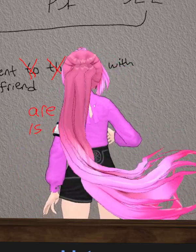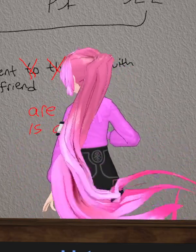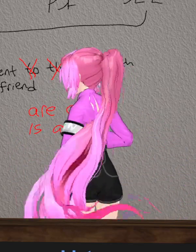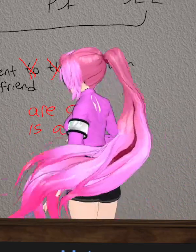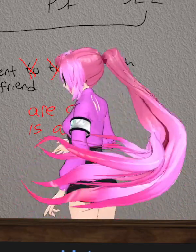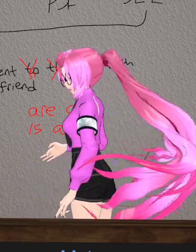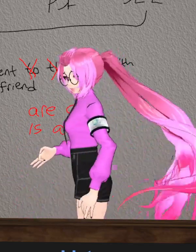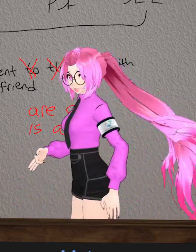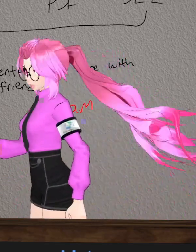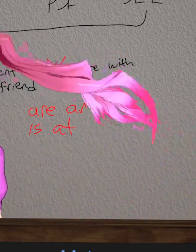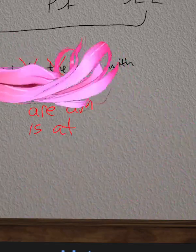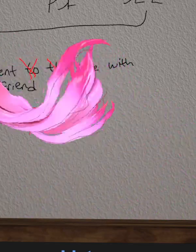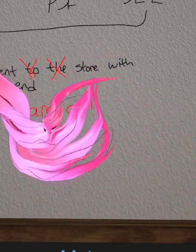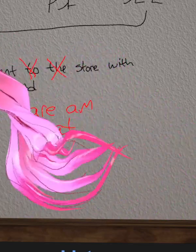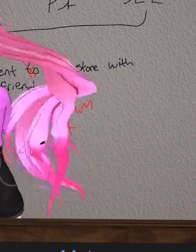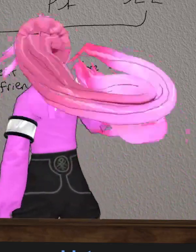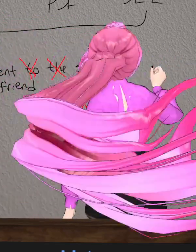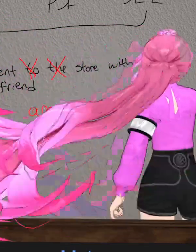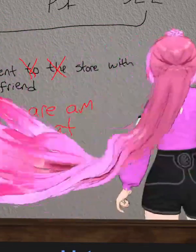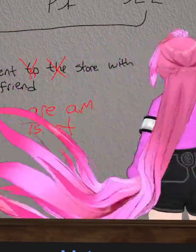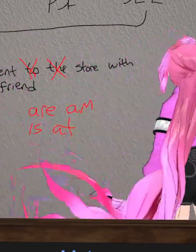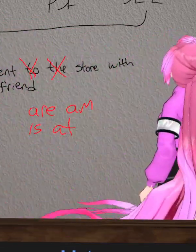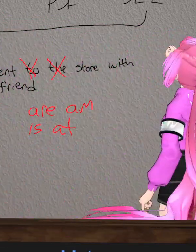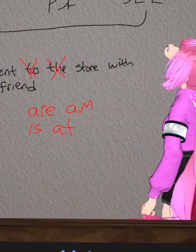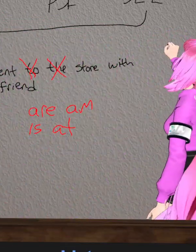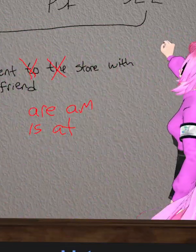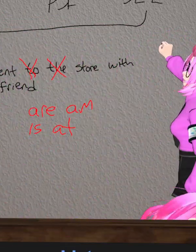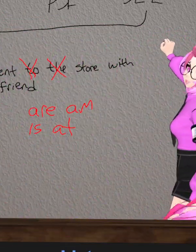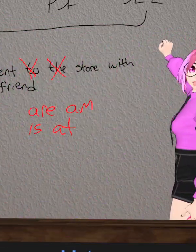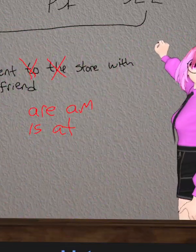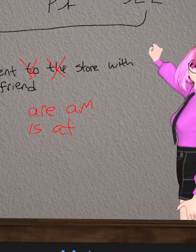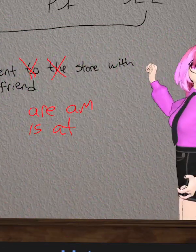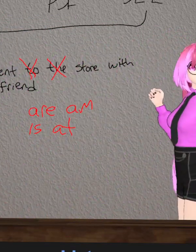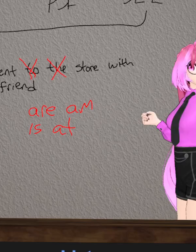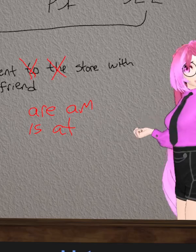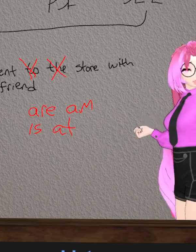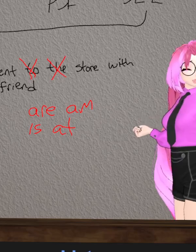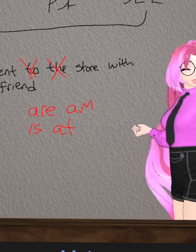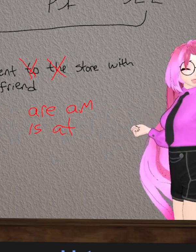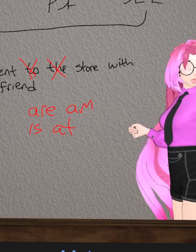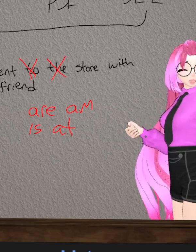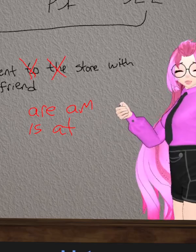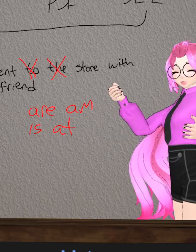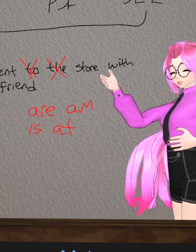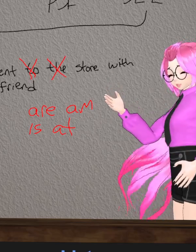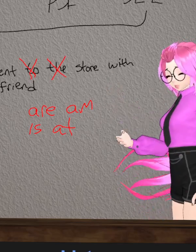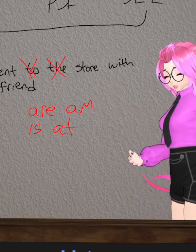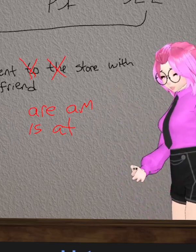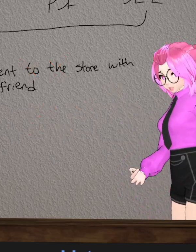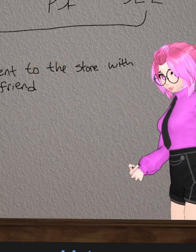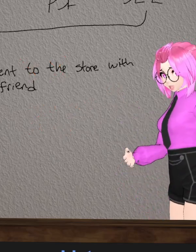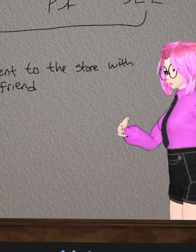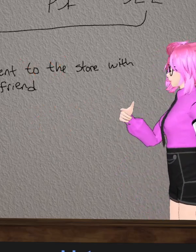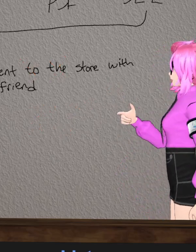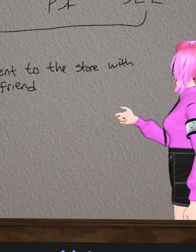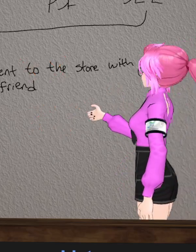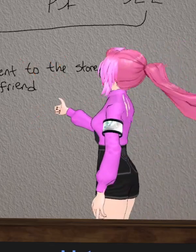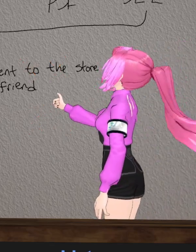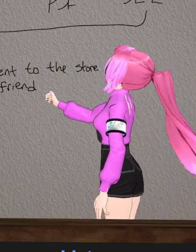And then on the contrary, signed exact English, what does that sound like? It's exactly what it sounds like. You're not getting rid